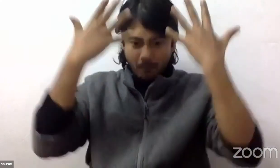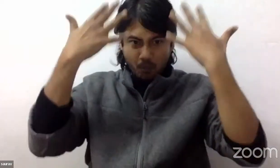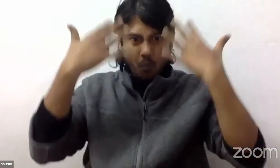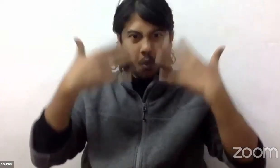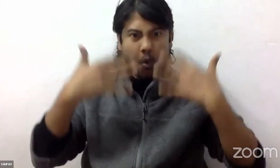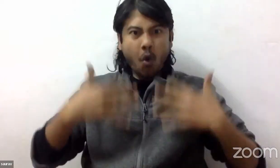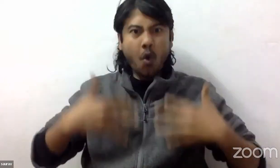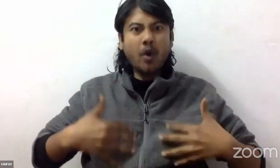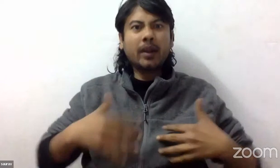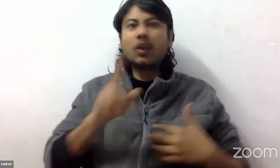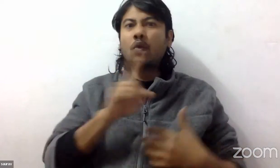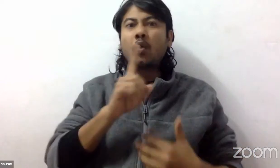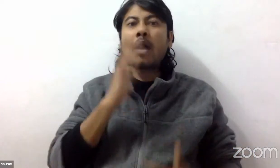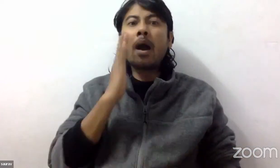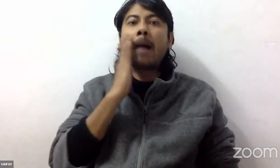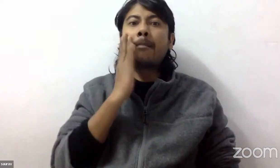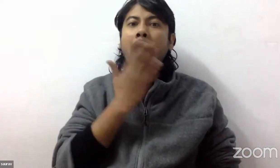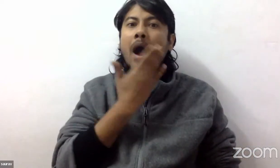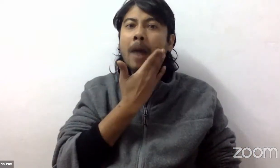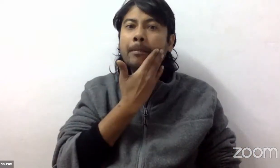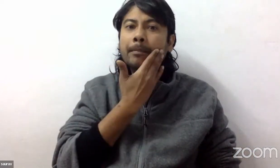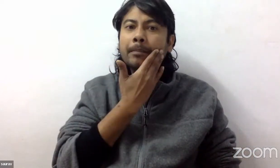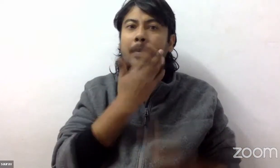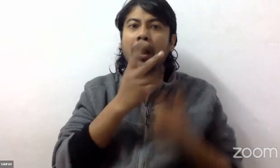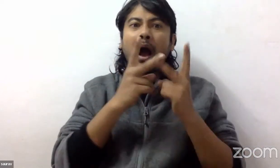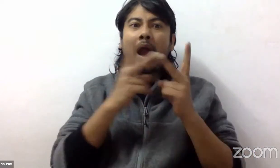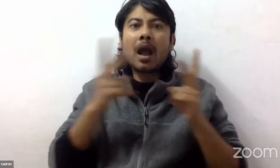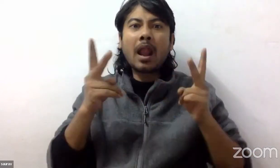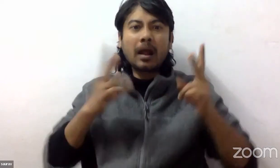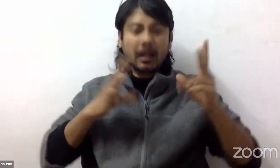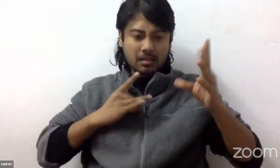In fact, his whole body was nothing but a sin.